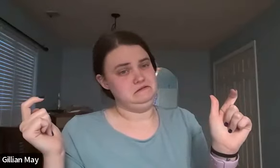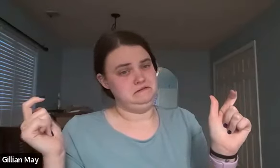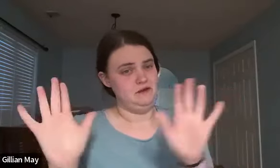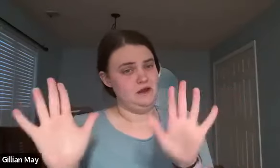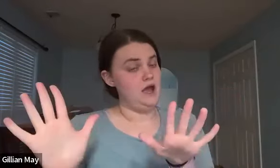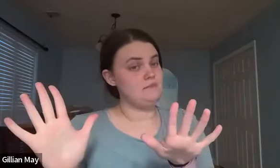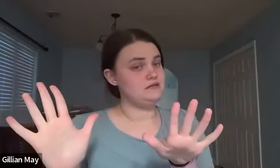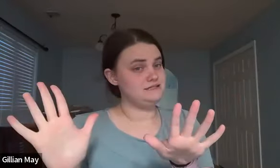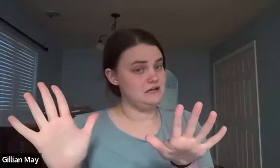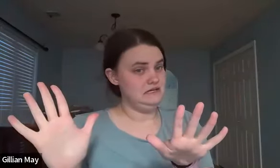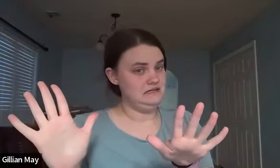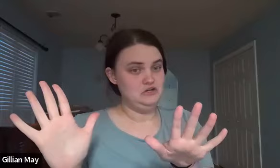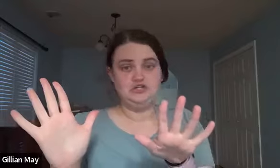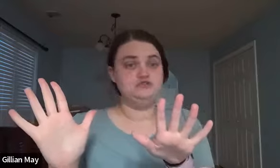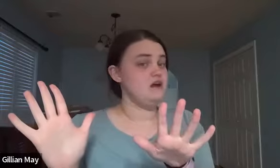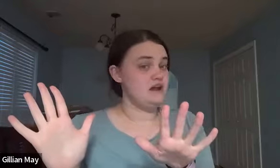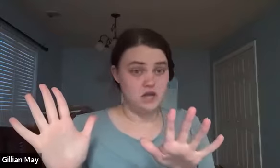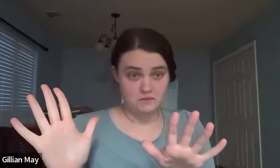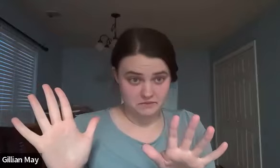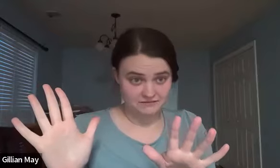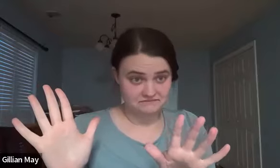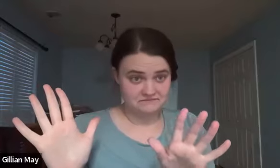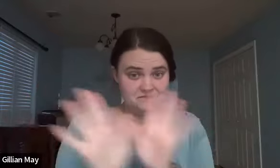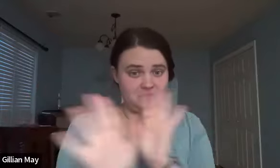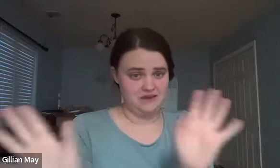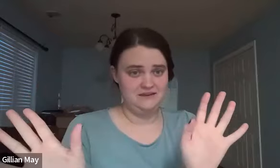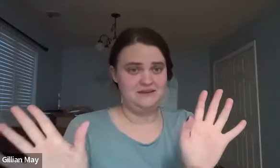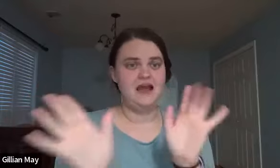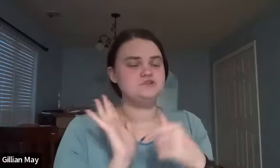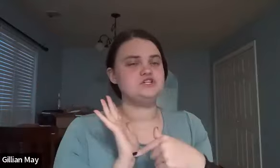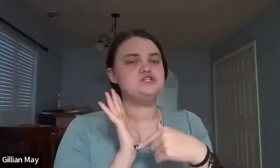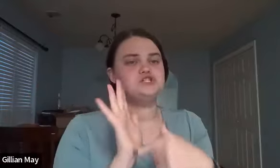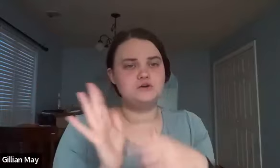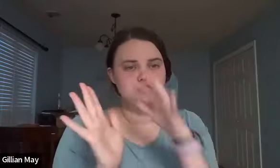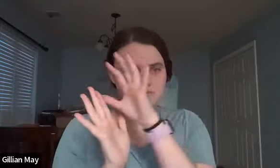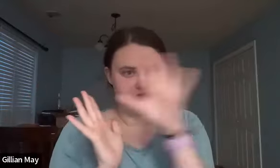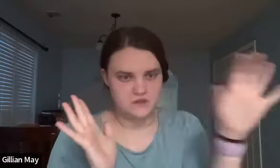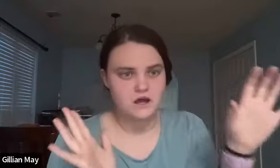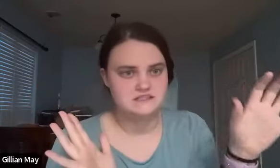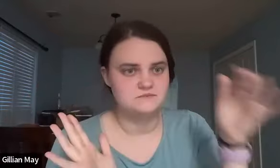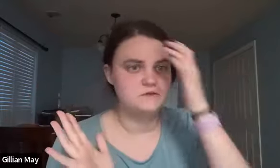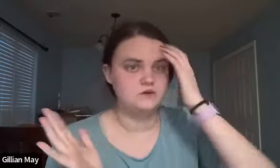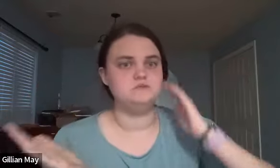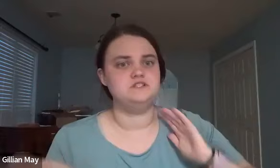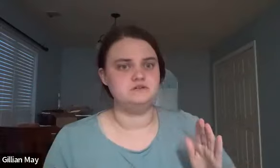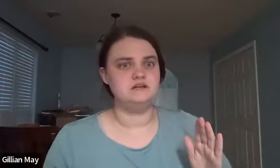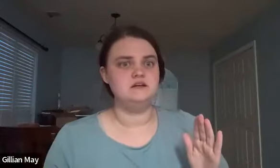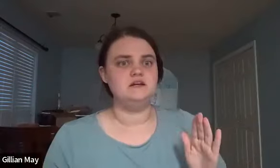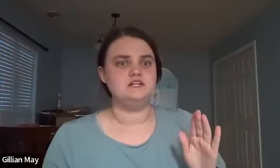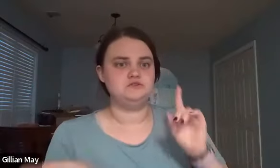1,234,567. I'm going to sign it. You do not have to copy me. Okay. I'm just going to show you the concept of how you would do it. Is you